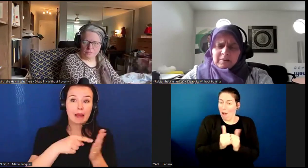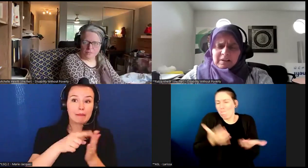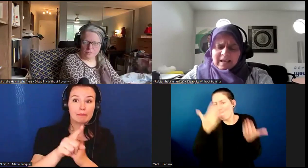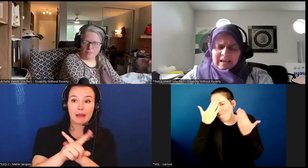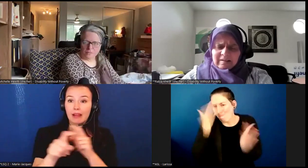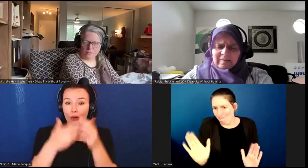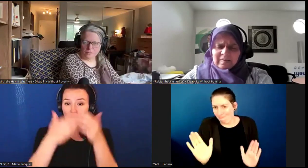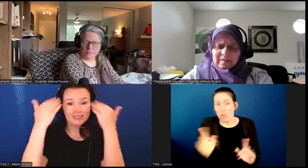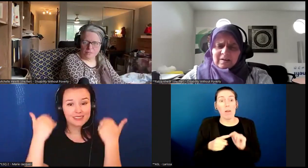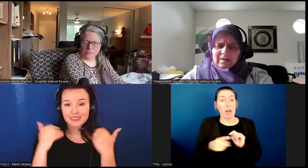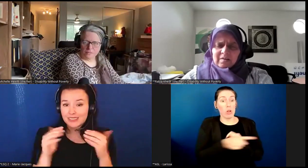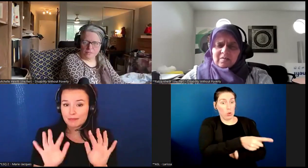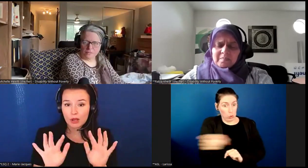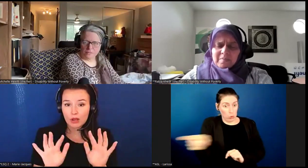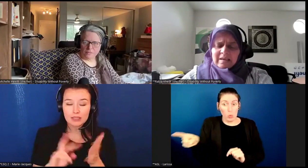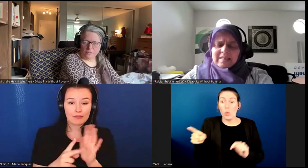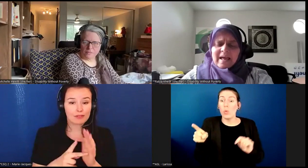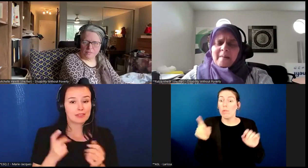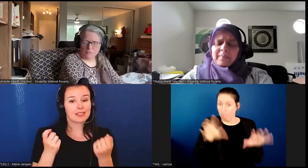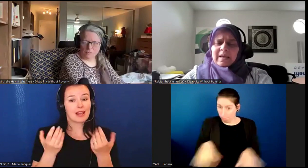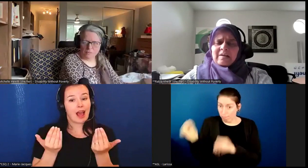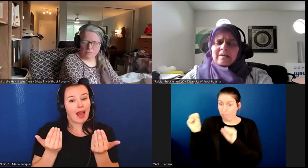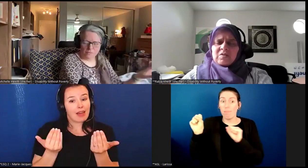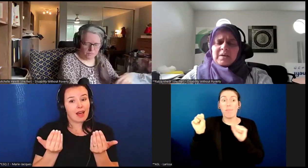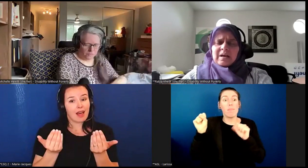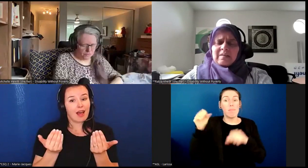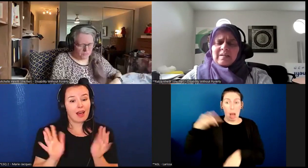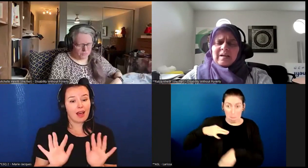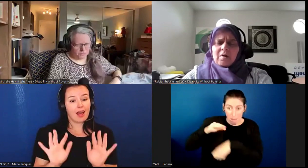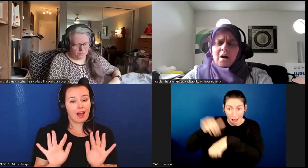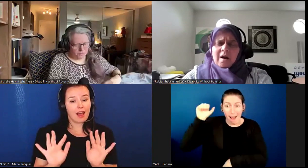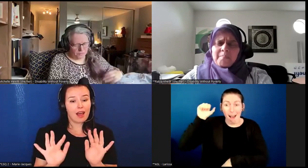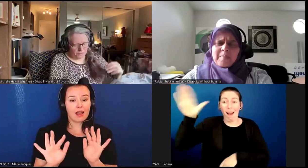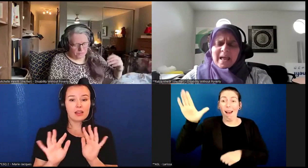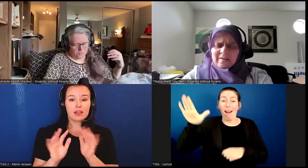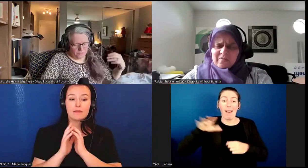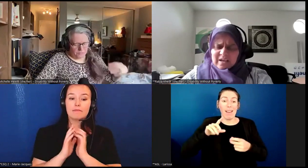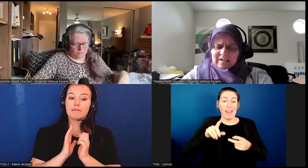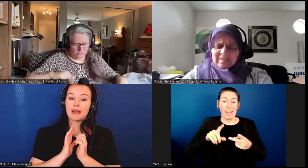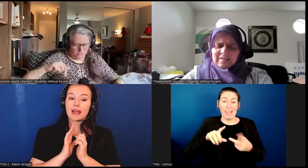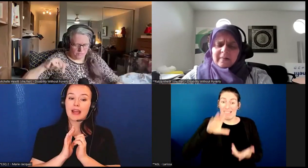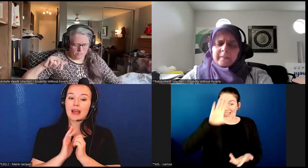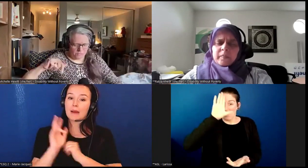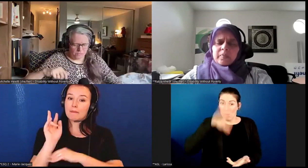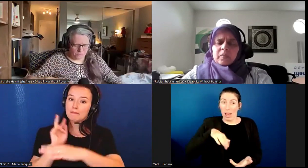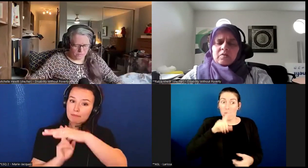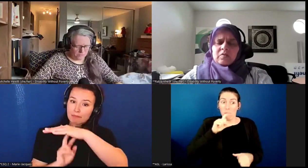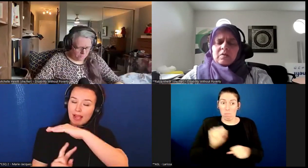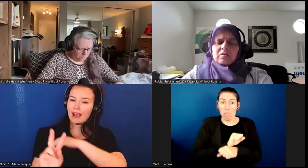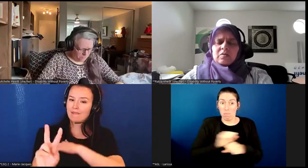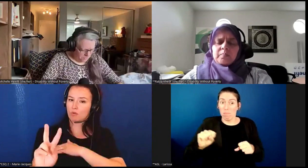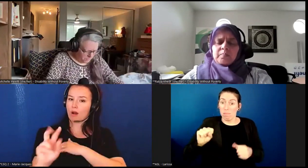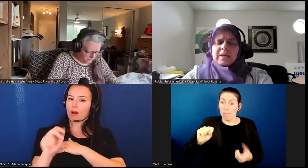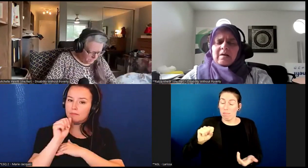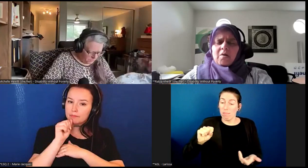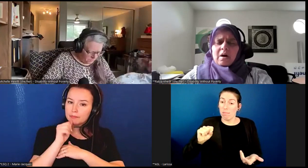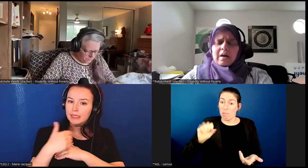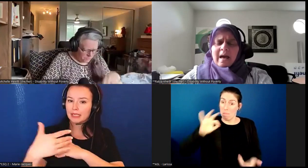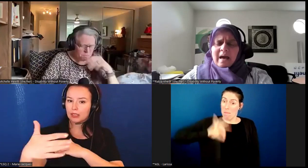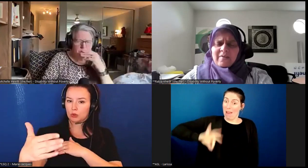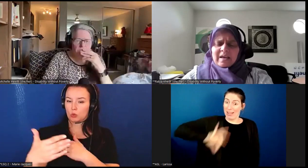make plans to make that application because there are benefits to